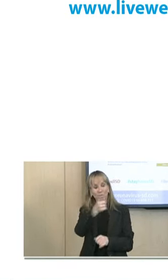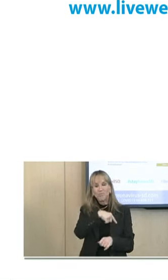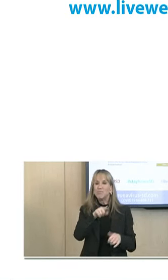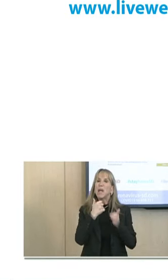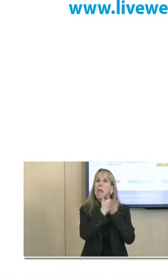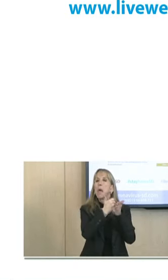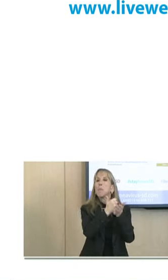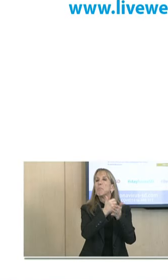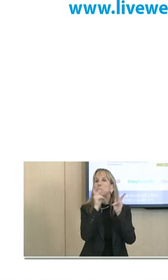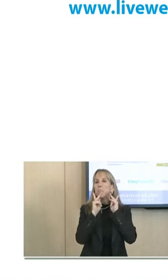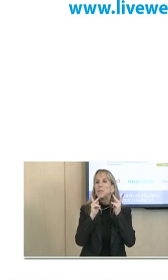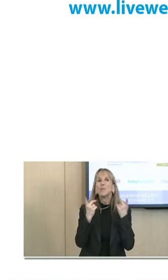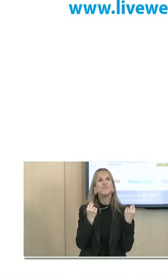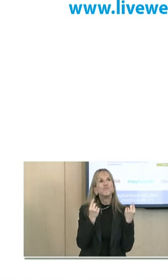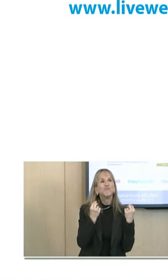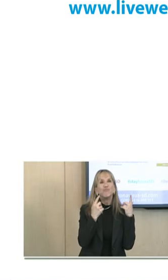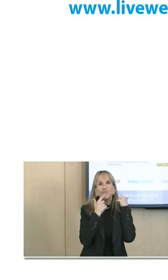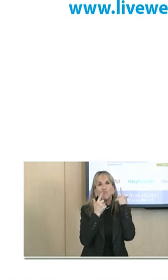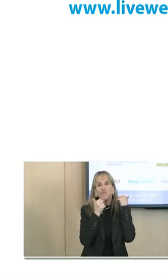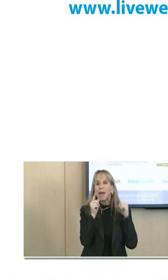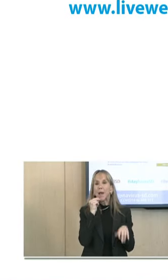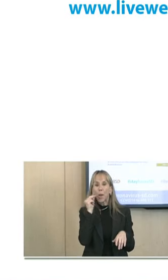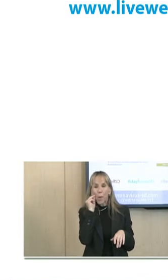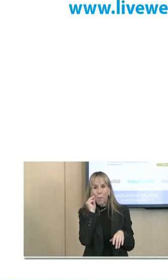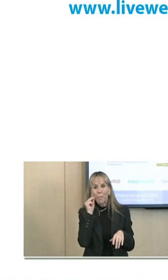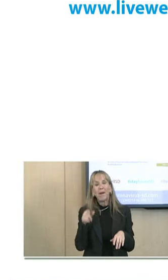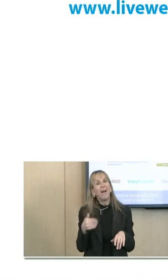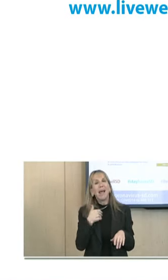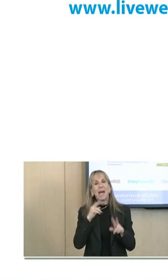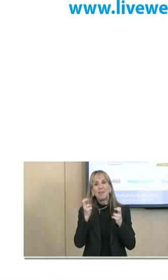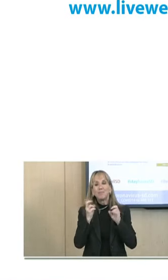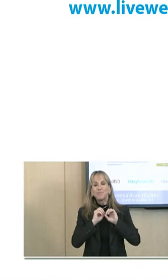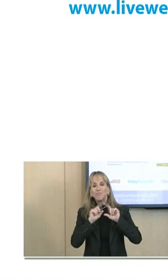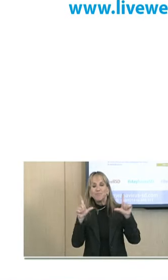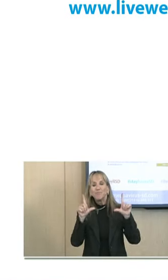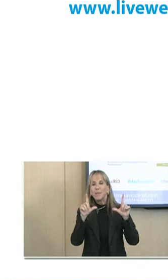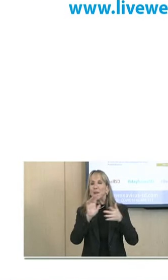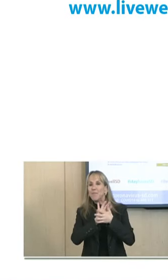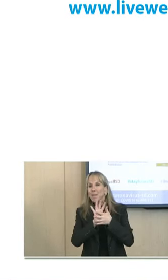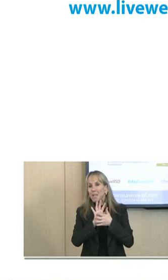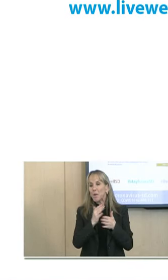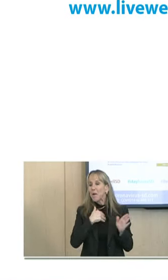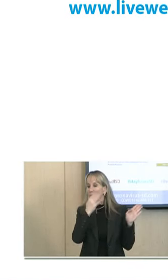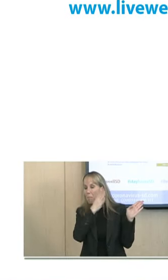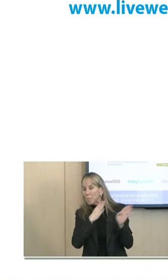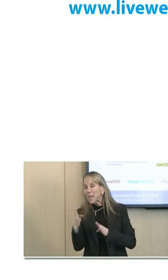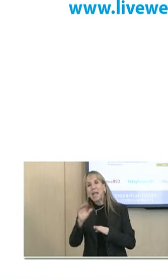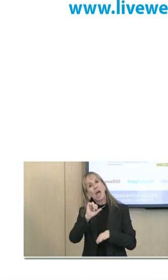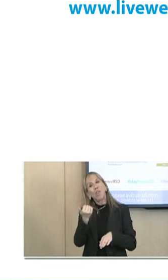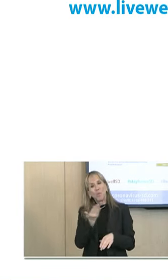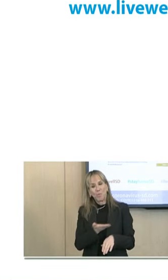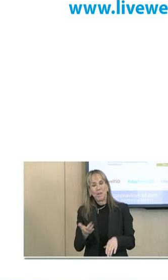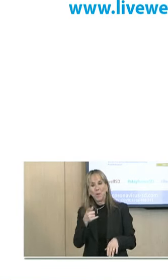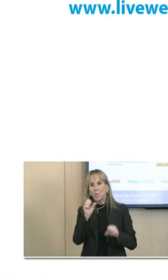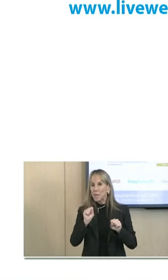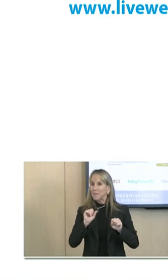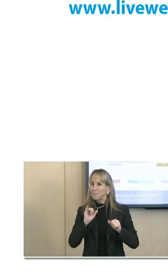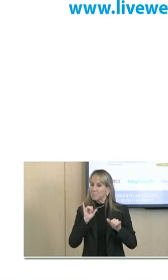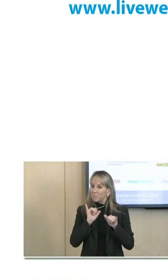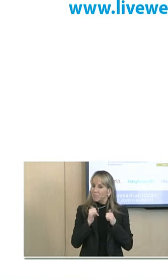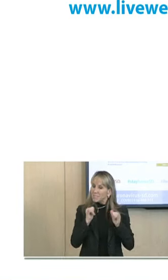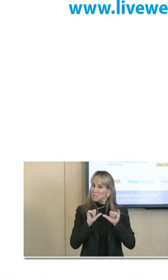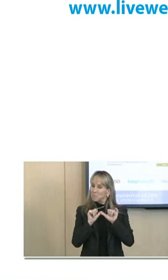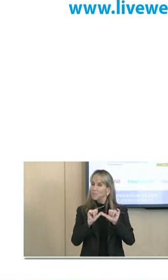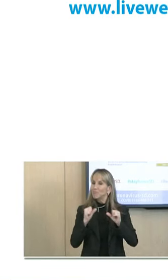at home. Live Well at Home offers videos, plans, and other resources so that you can stay fit and socially